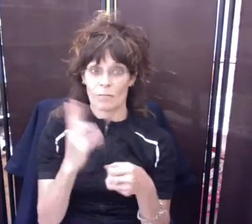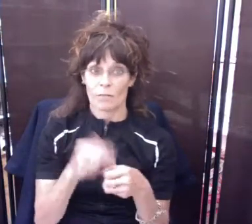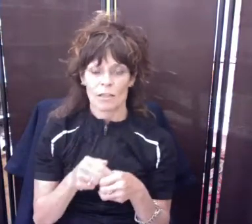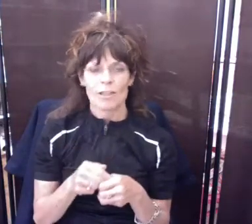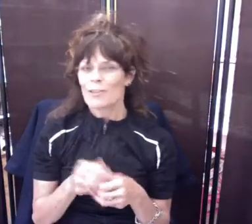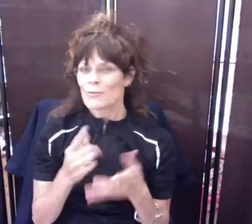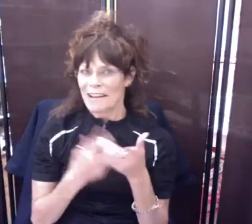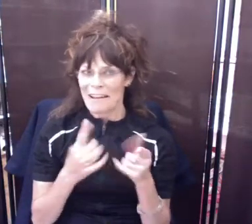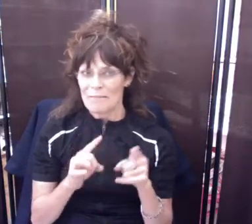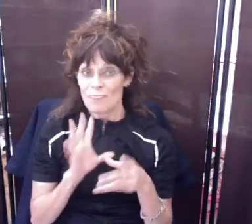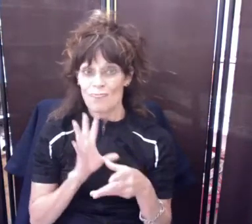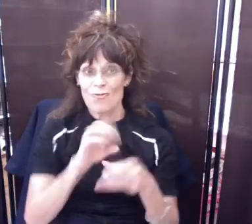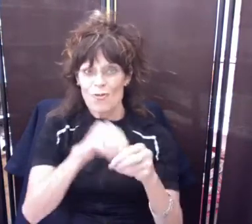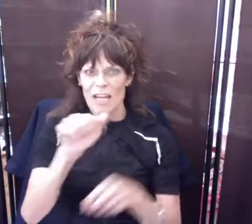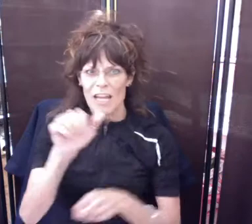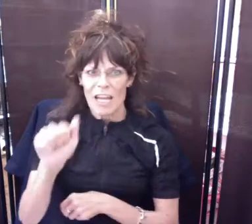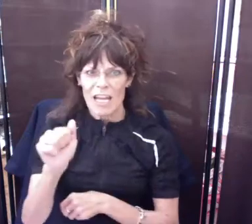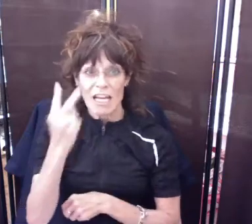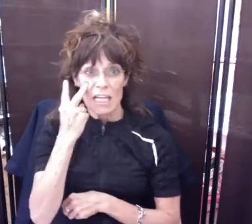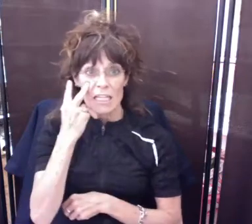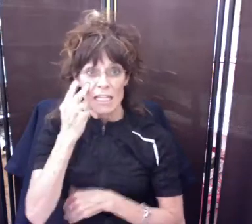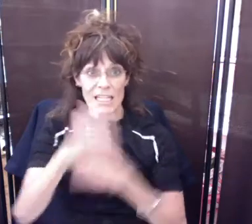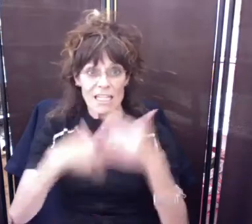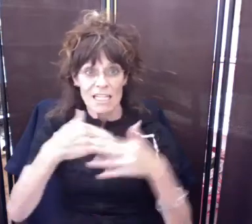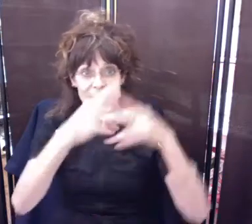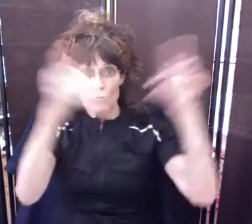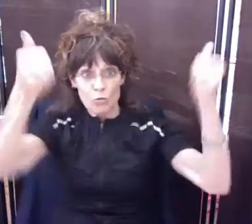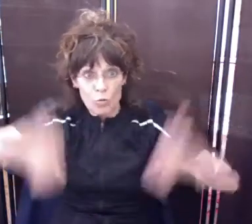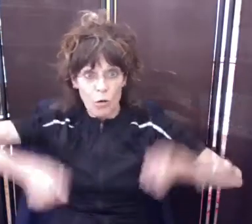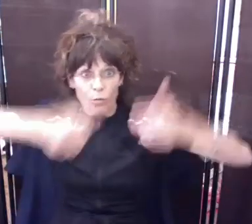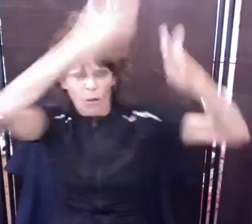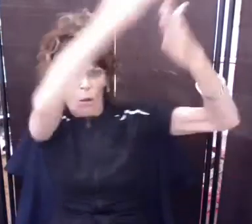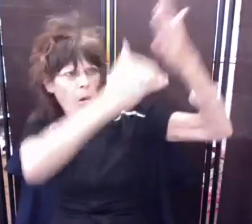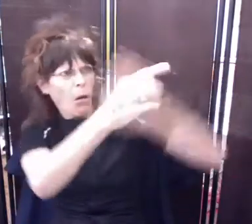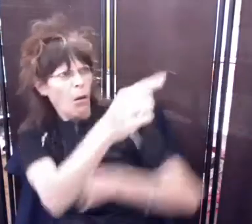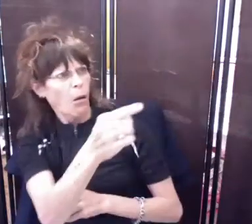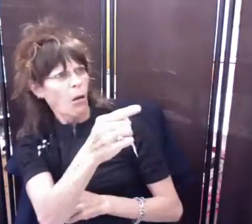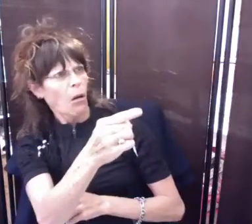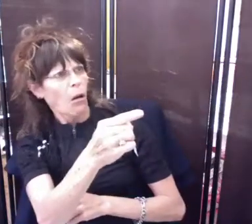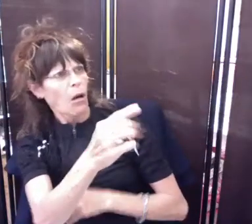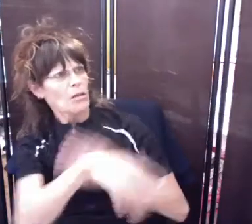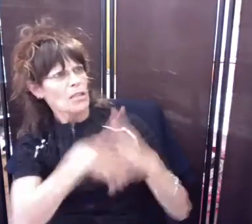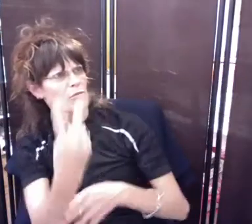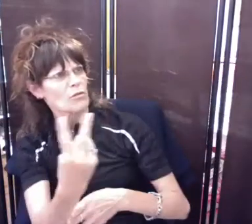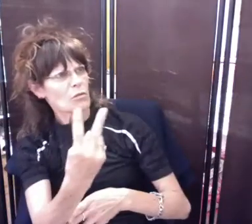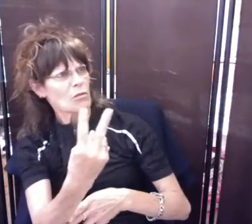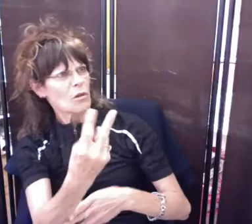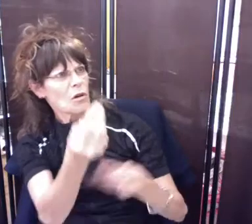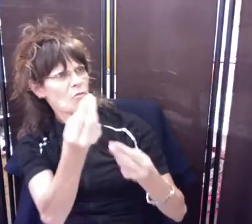see step 2 up on the wall, restore me to sanity. What do you mean by that? Are you saying